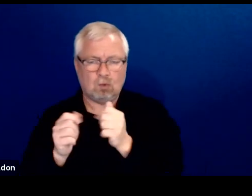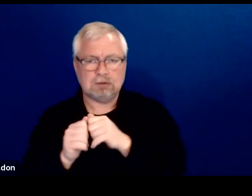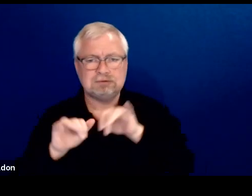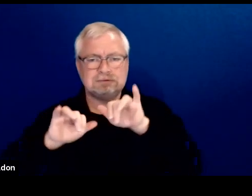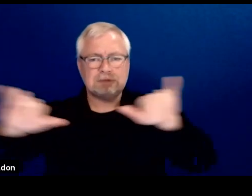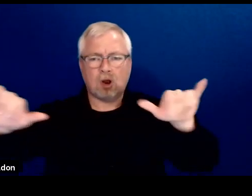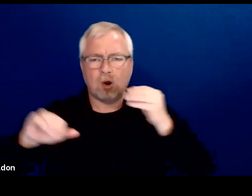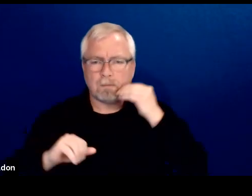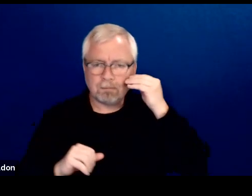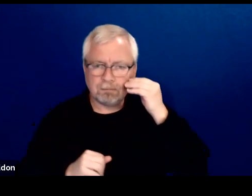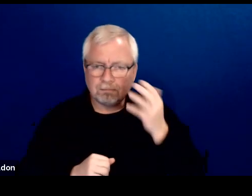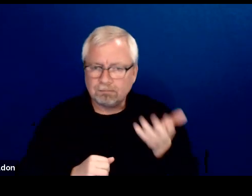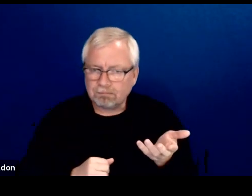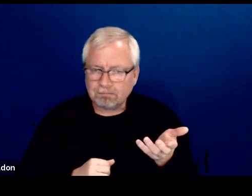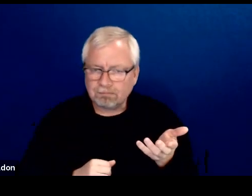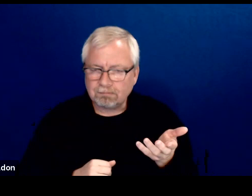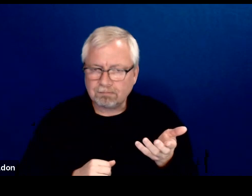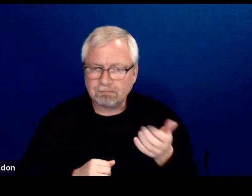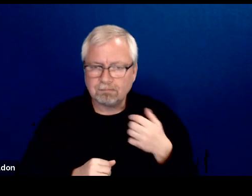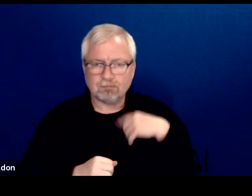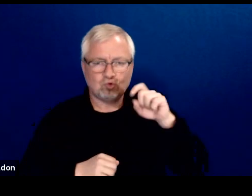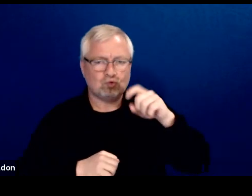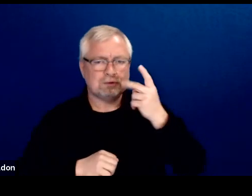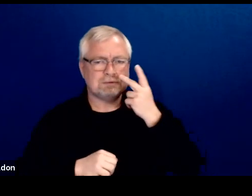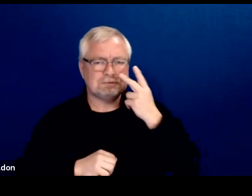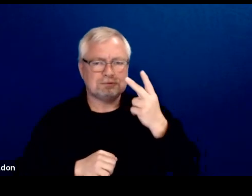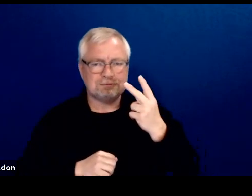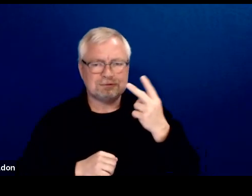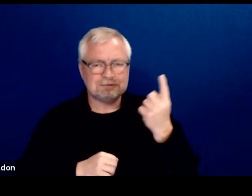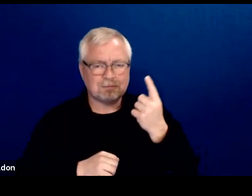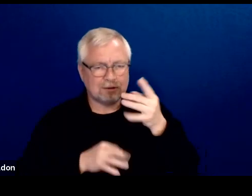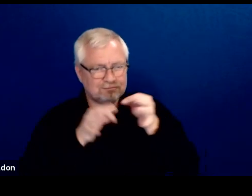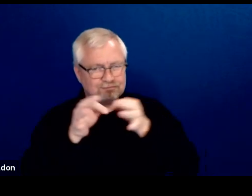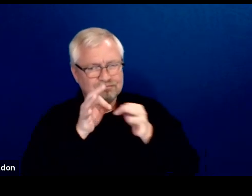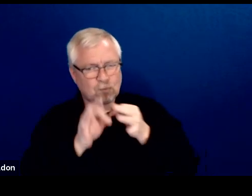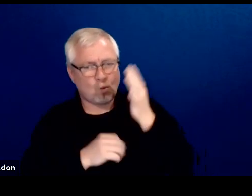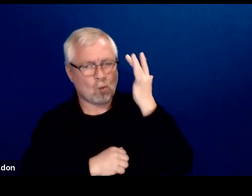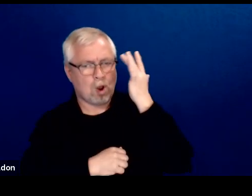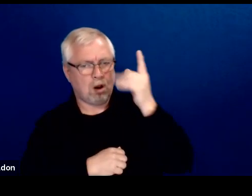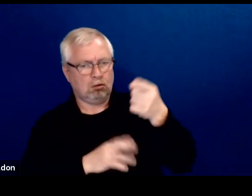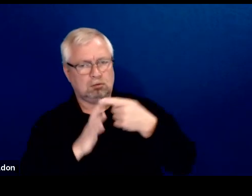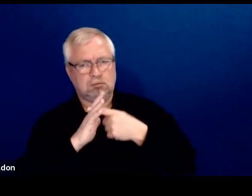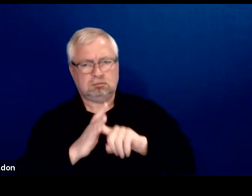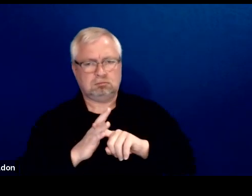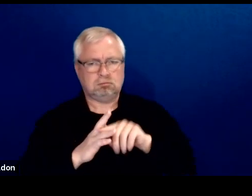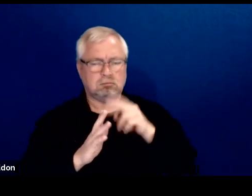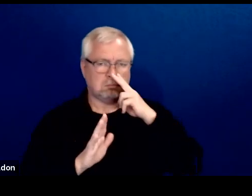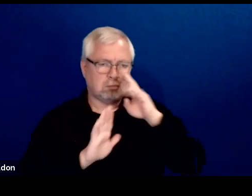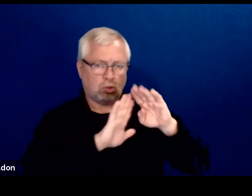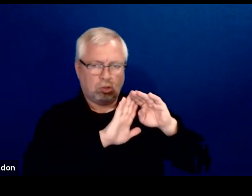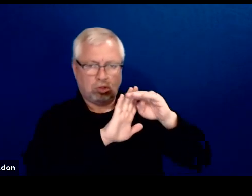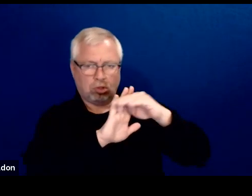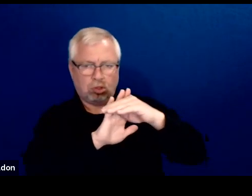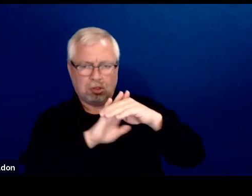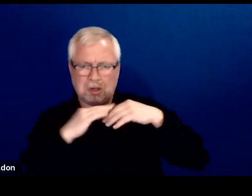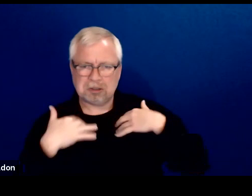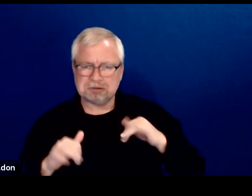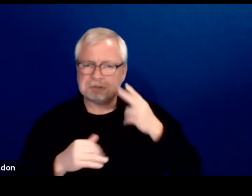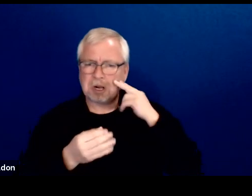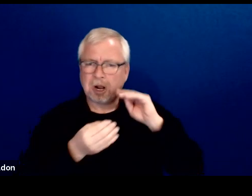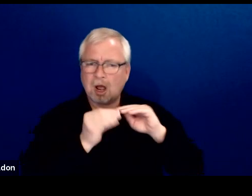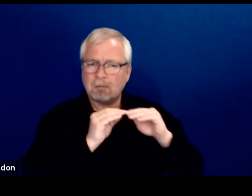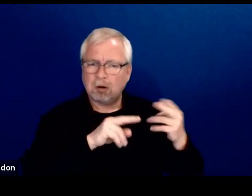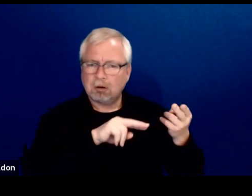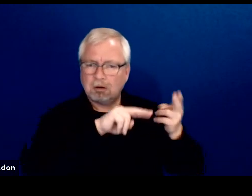you were the commissioner, can someone explain why that is so high and what unique factors in Minnesota may be contributing to that? I think it's national.